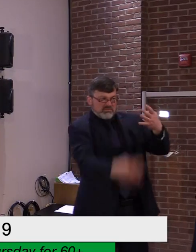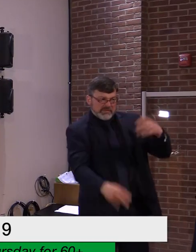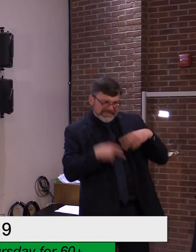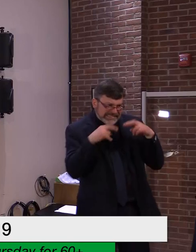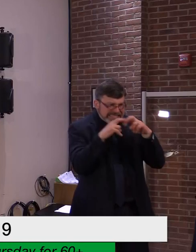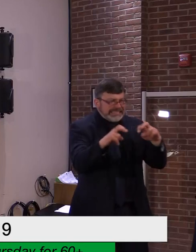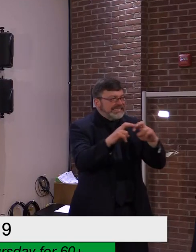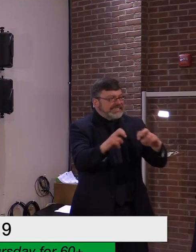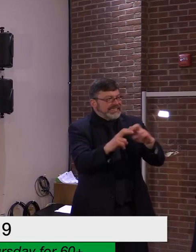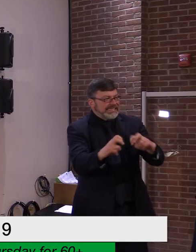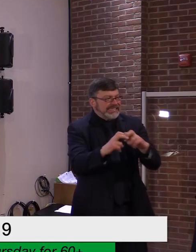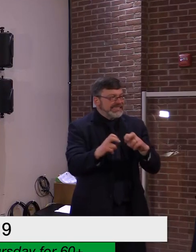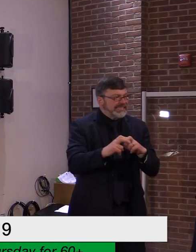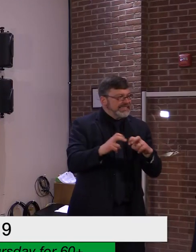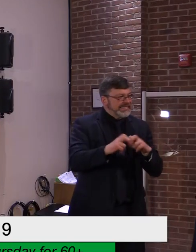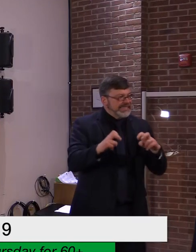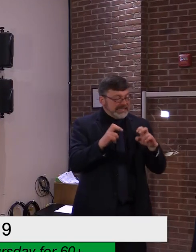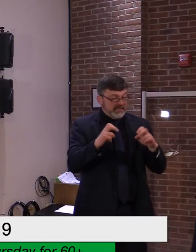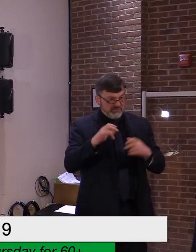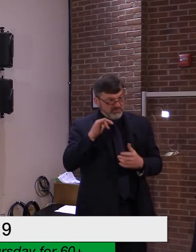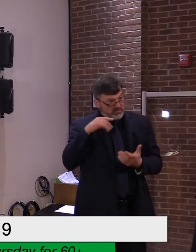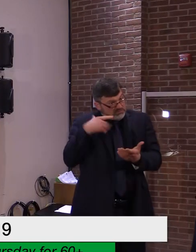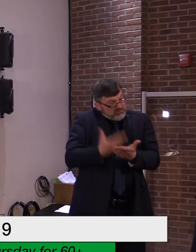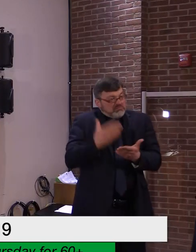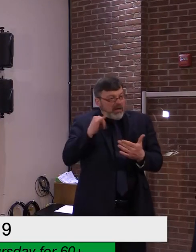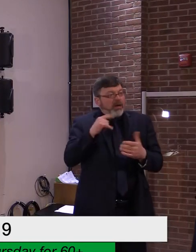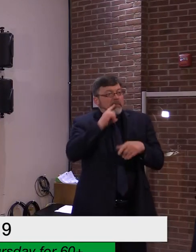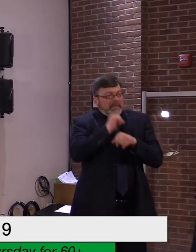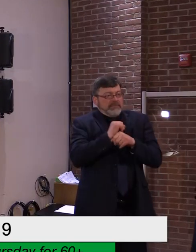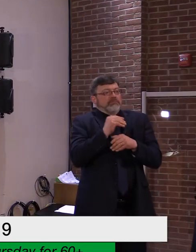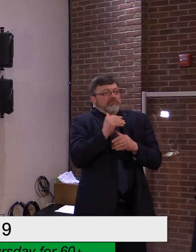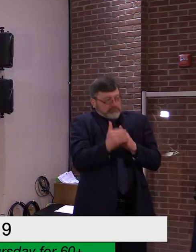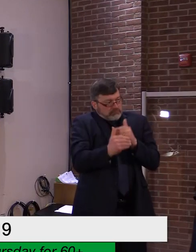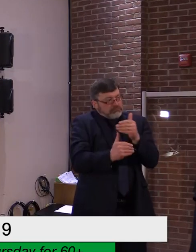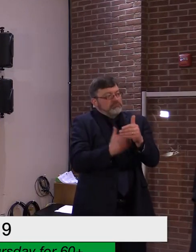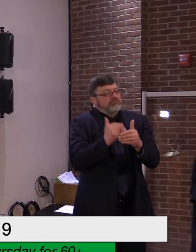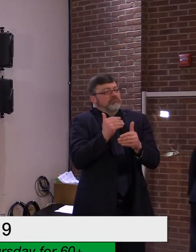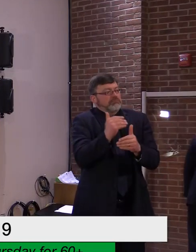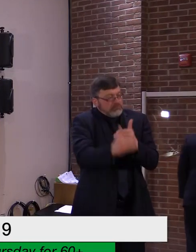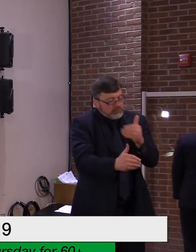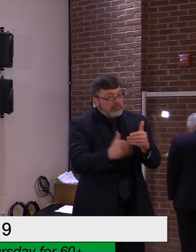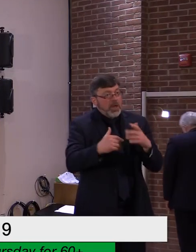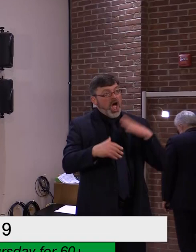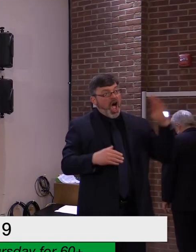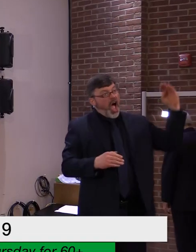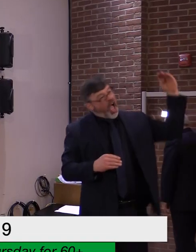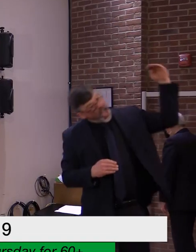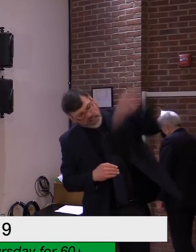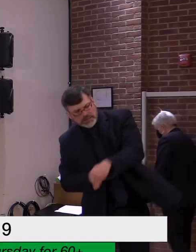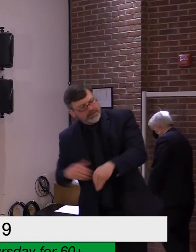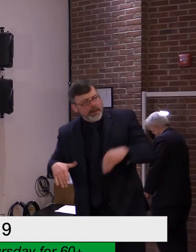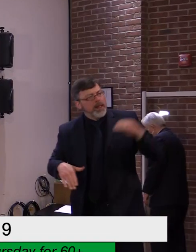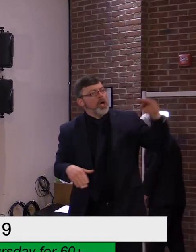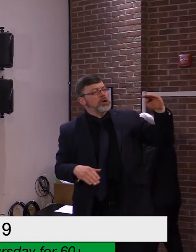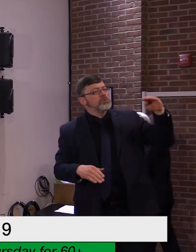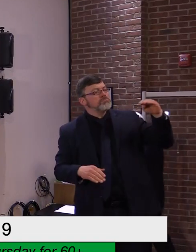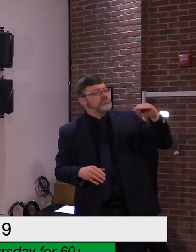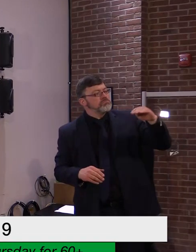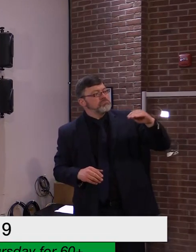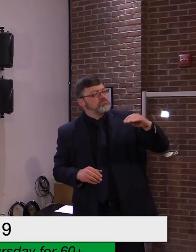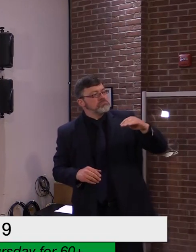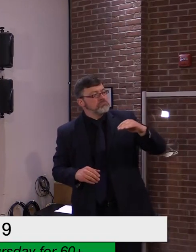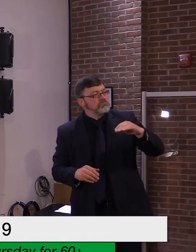cases seems to have reversed somewhat, nationally, especially regionally, and even